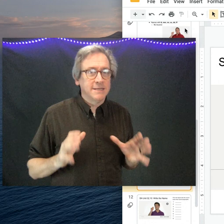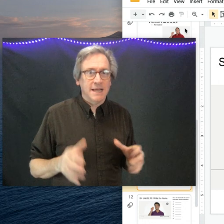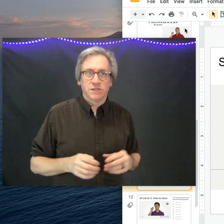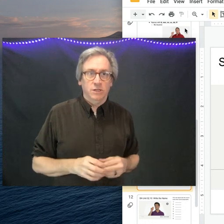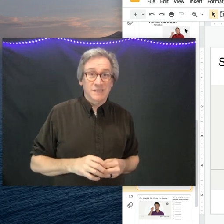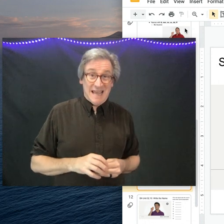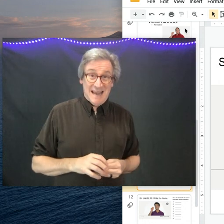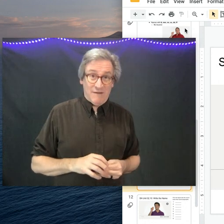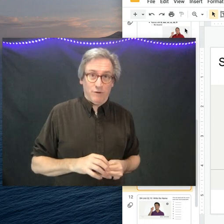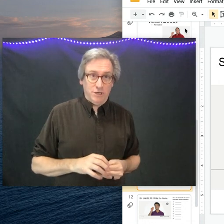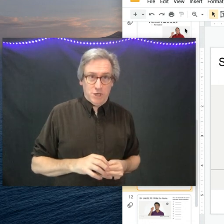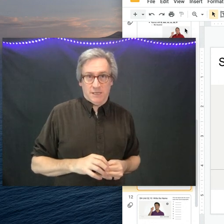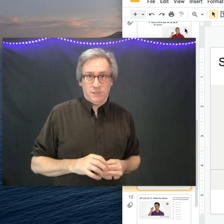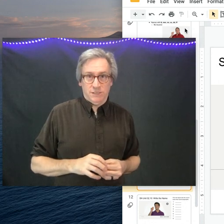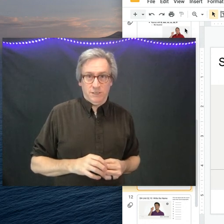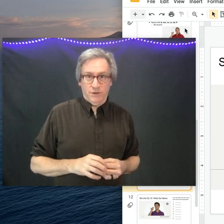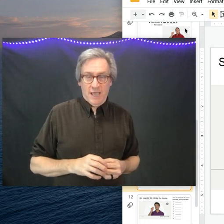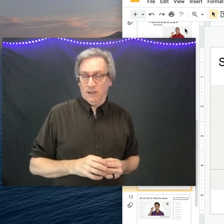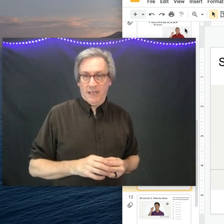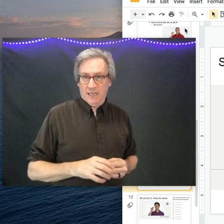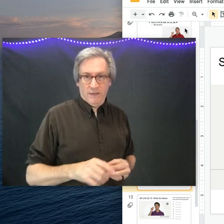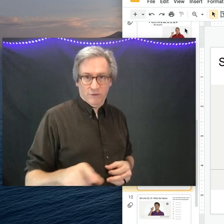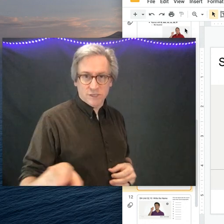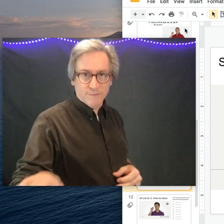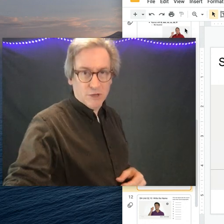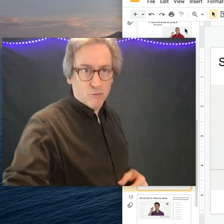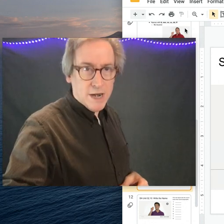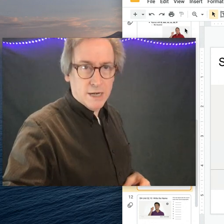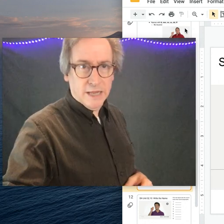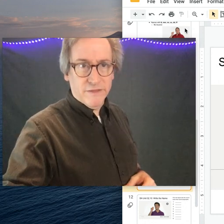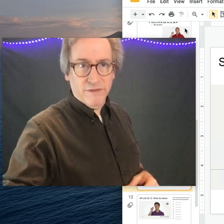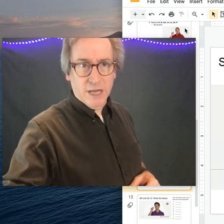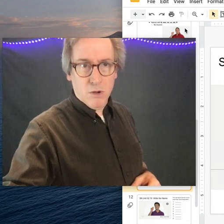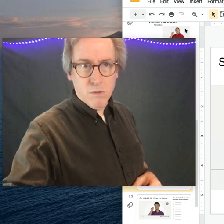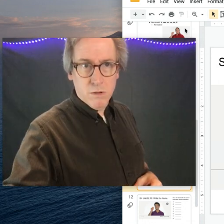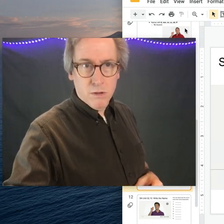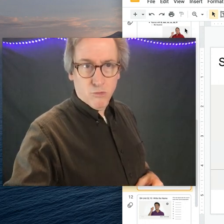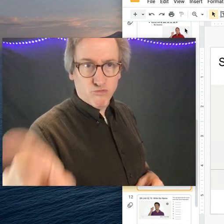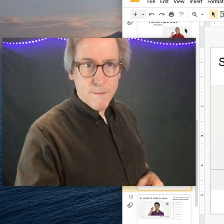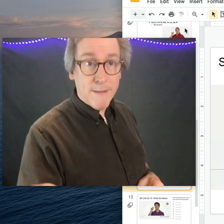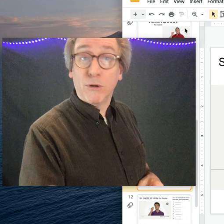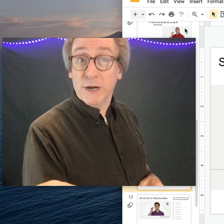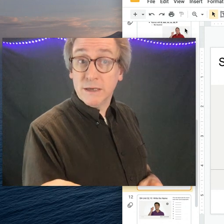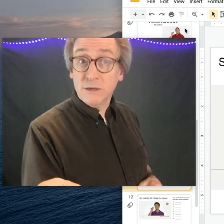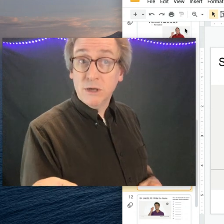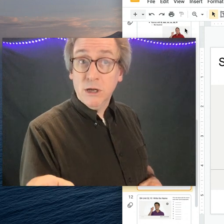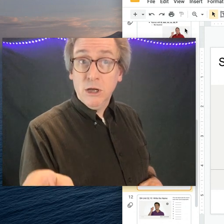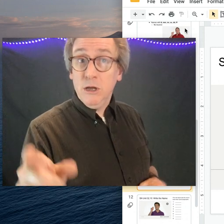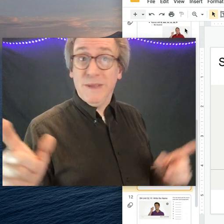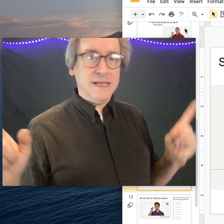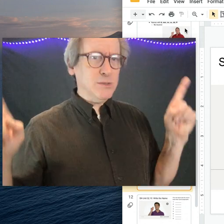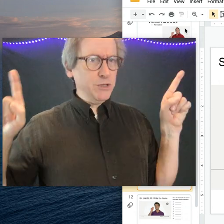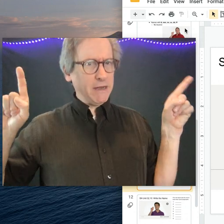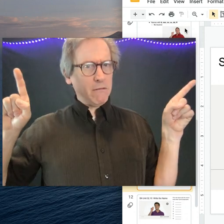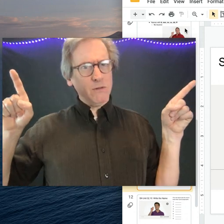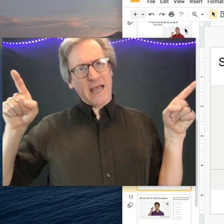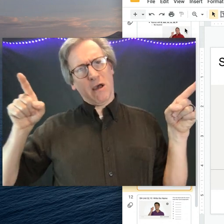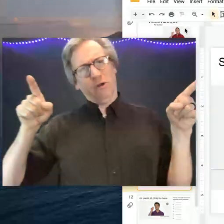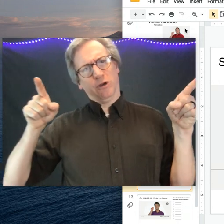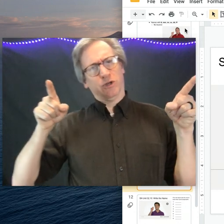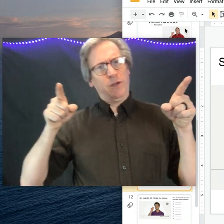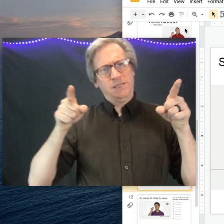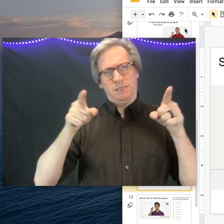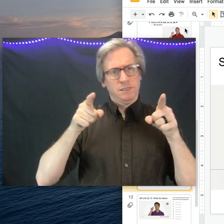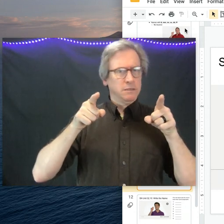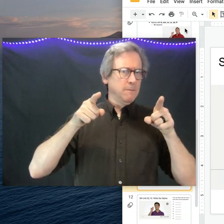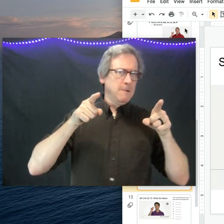Use context clues in every chance you get. Like if there's something written in the video, remember it, because it will narrow down